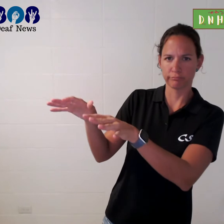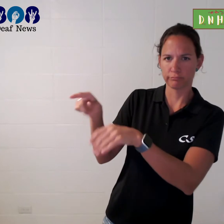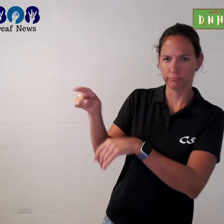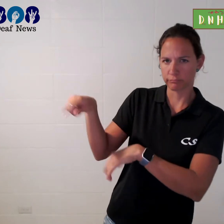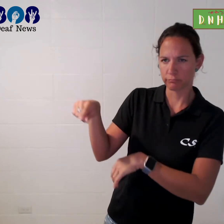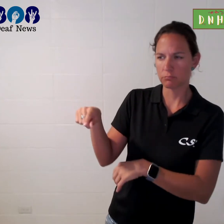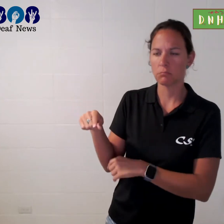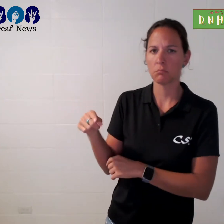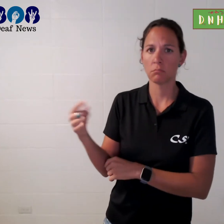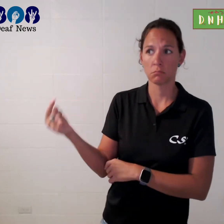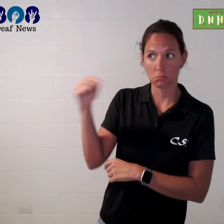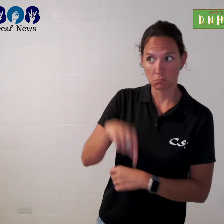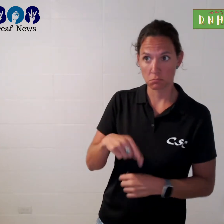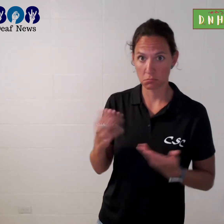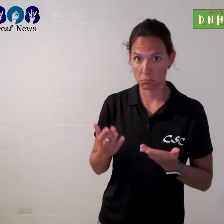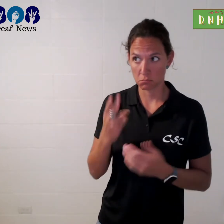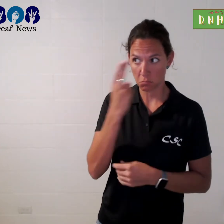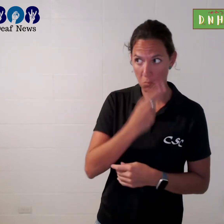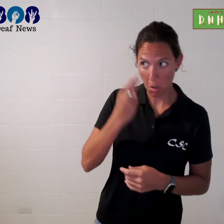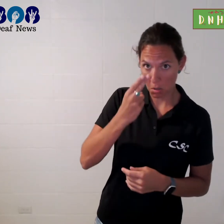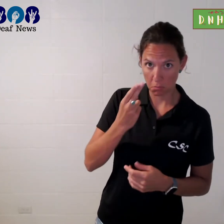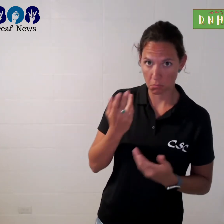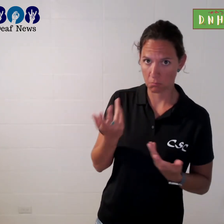Monkeypox has spread nationwide on the mainland.